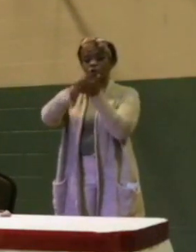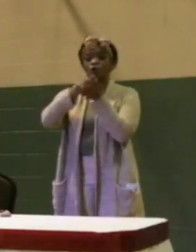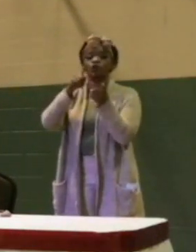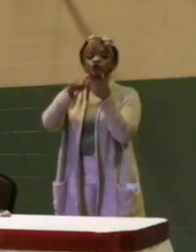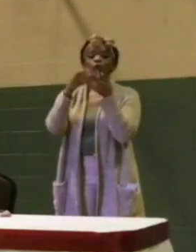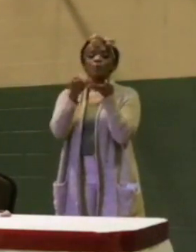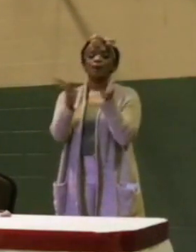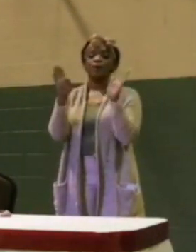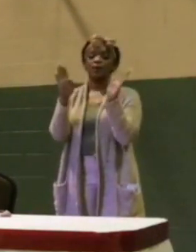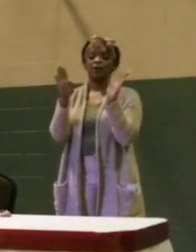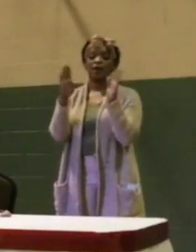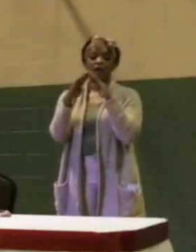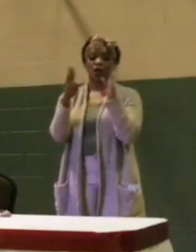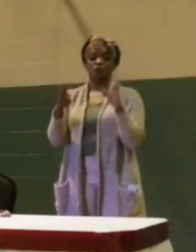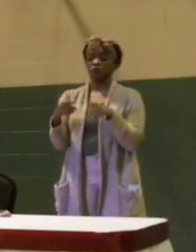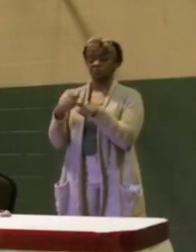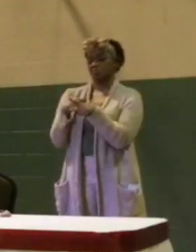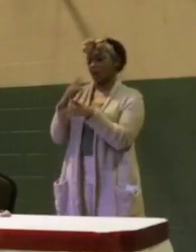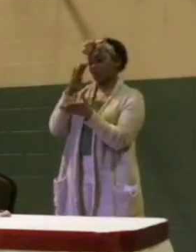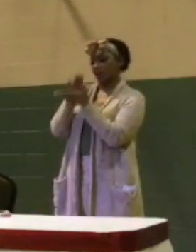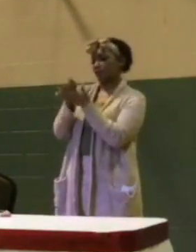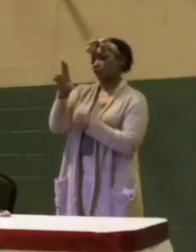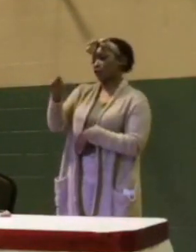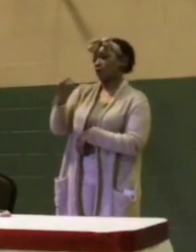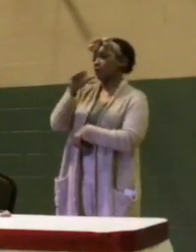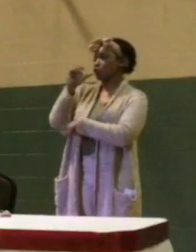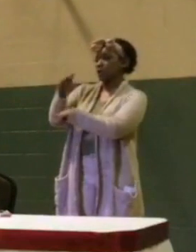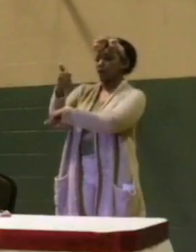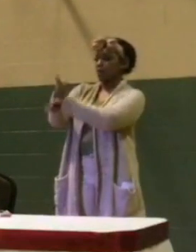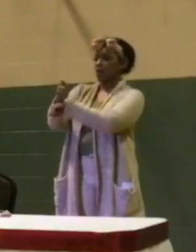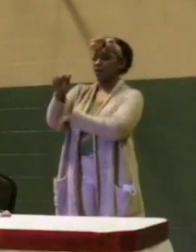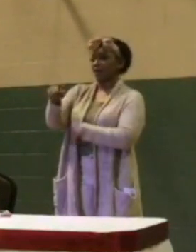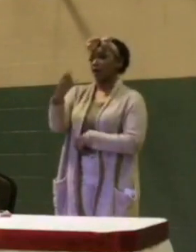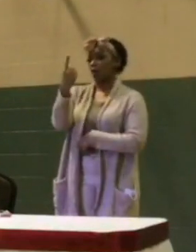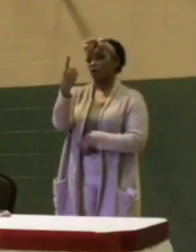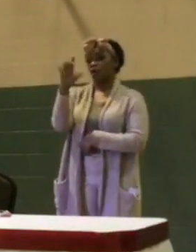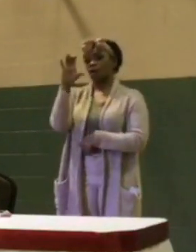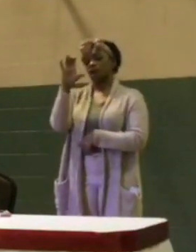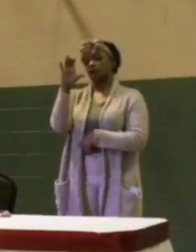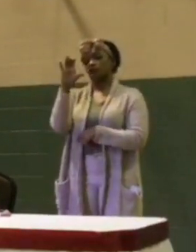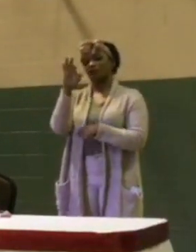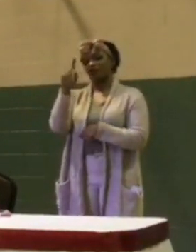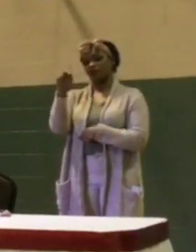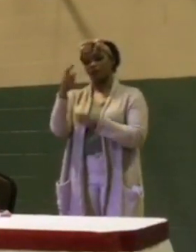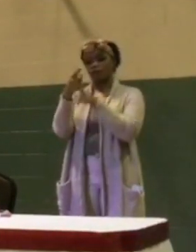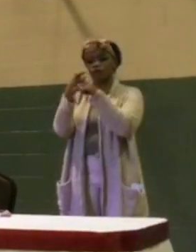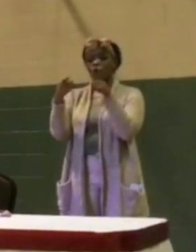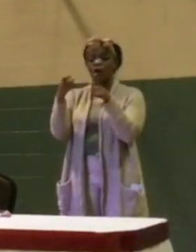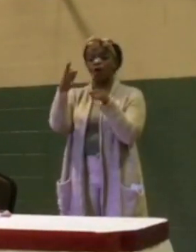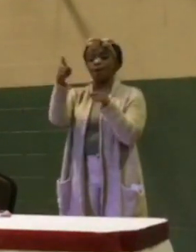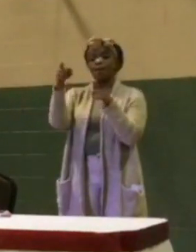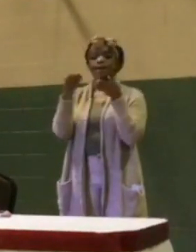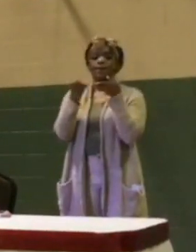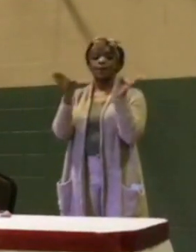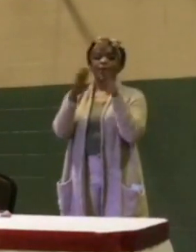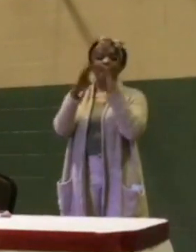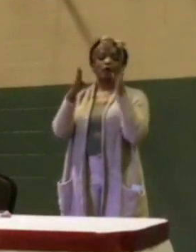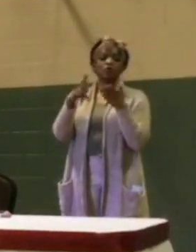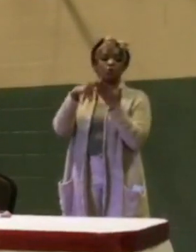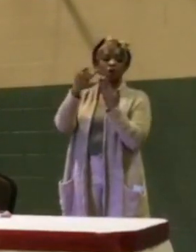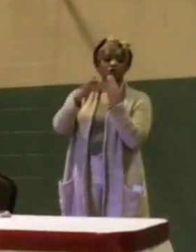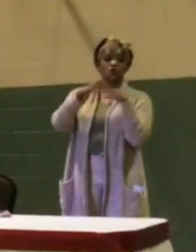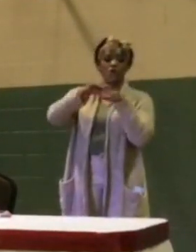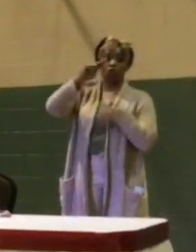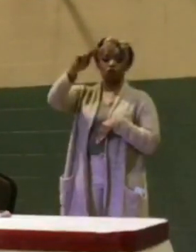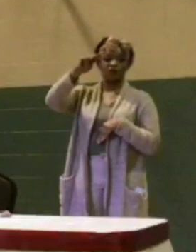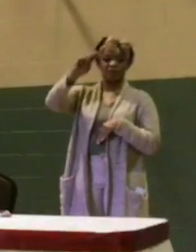Yeah, it should absolutely not, not be built 1,100 feet from a public housing project on the north side of Flint. That is completely